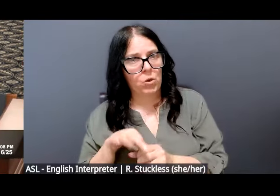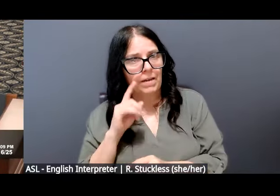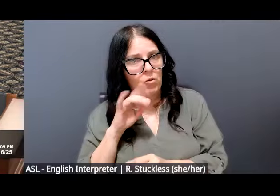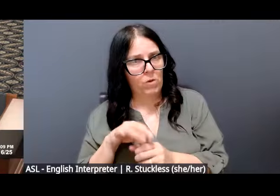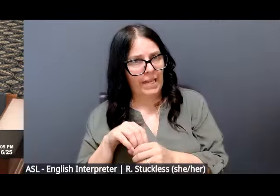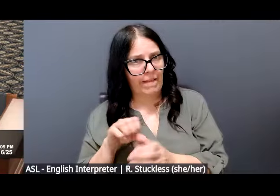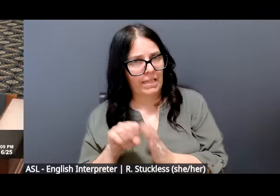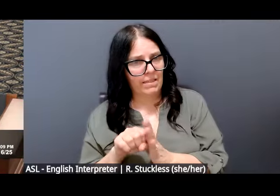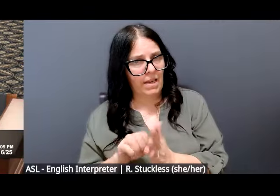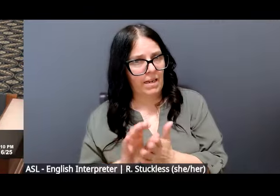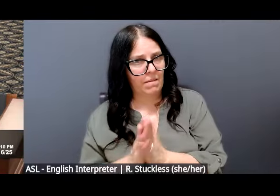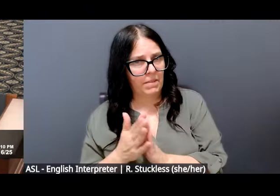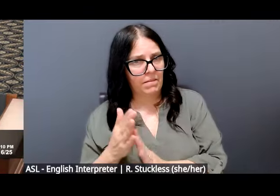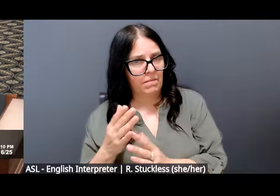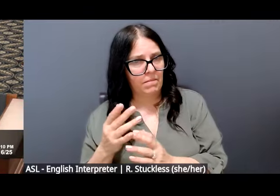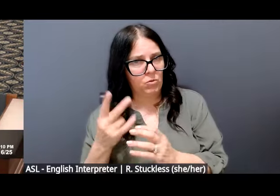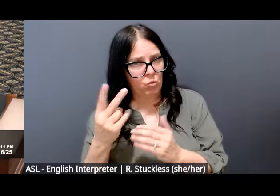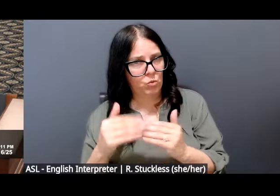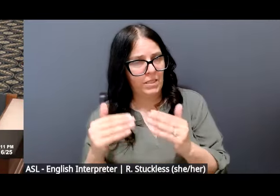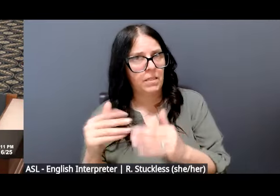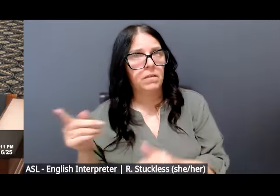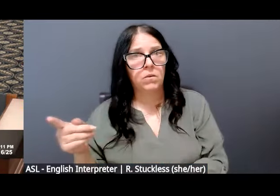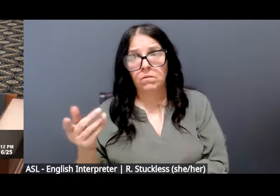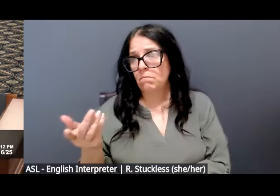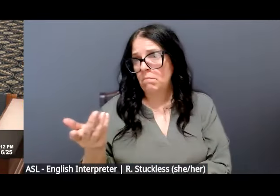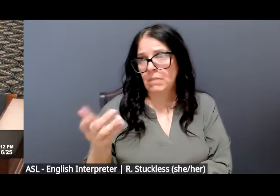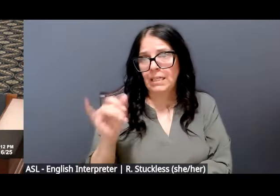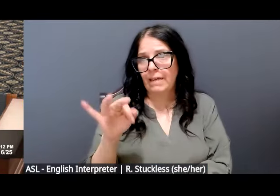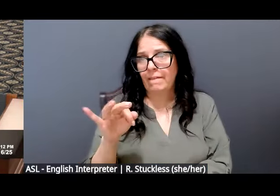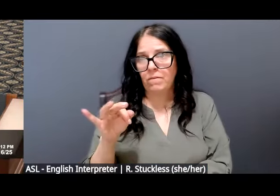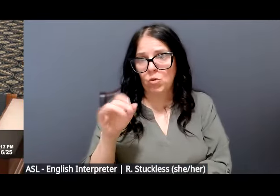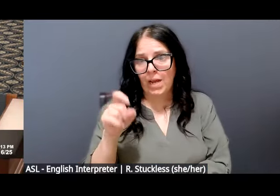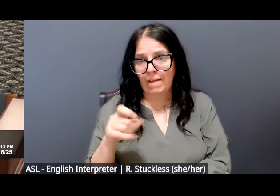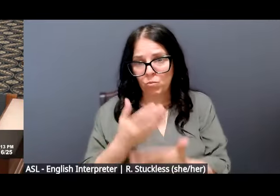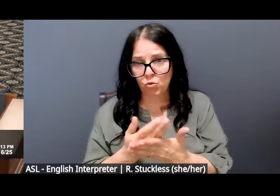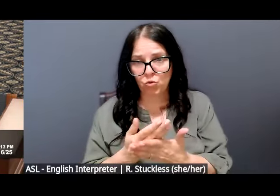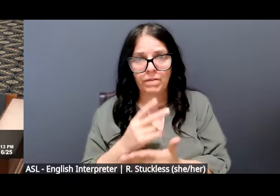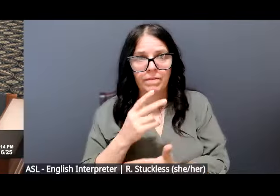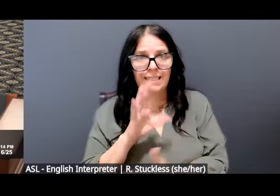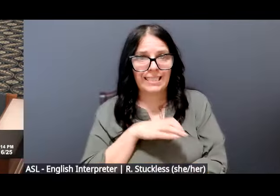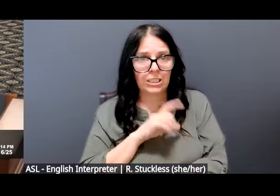Well, that's it. If you have The other one- citizen-only to vote in the state and you have to prove it, then